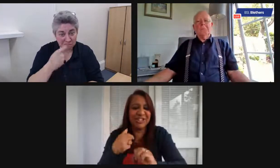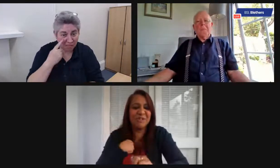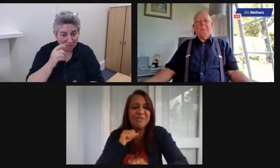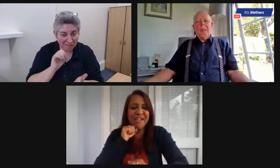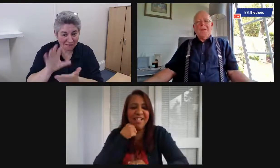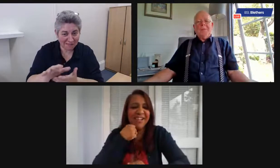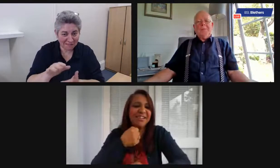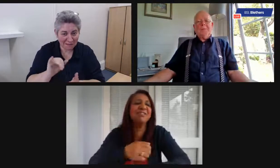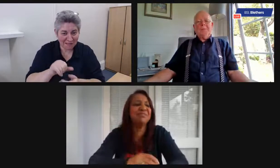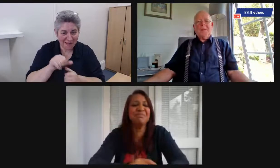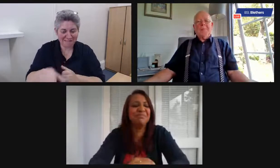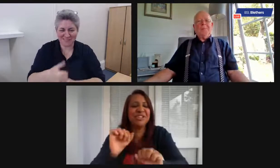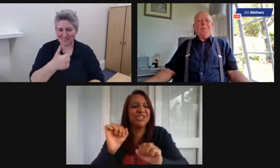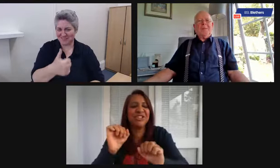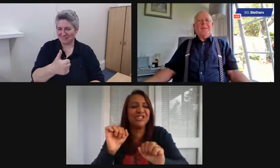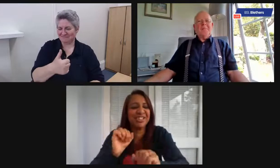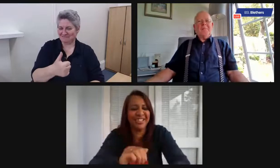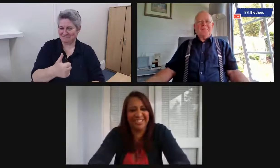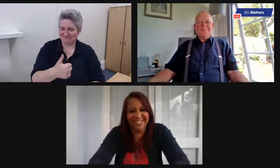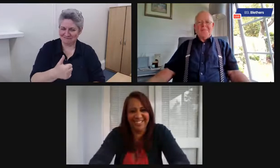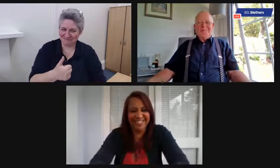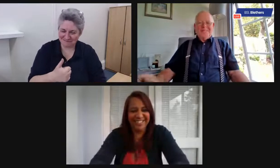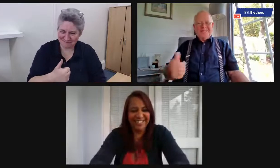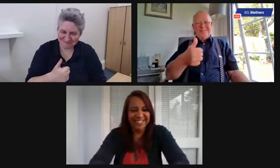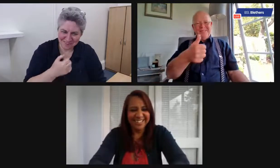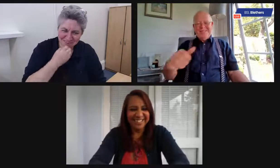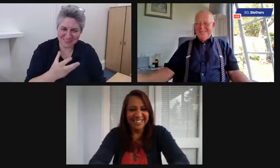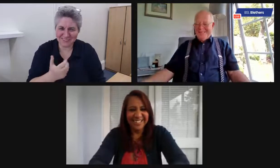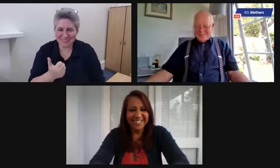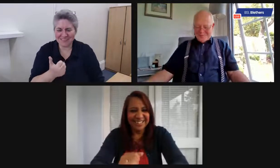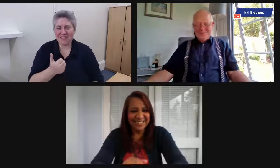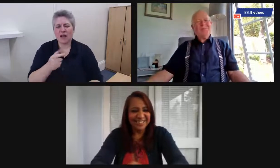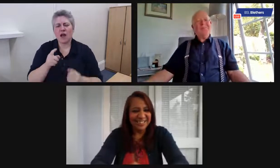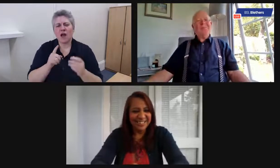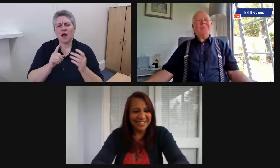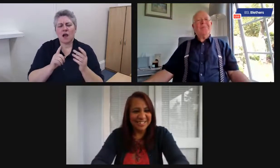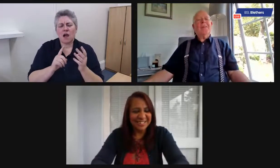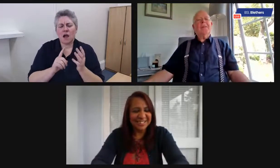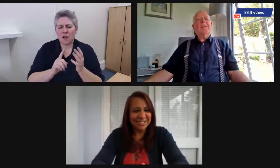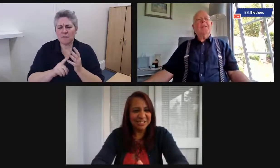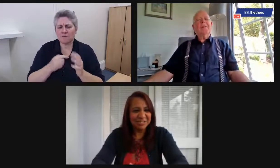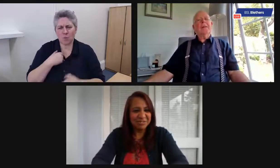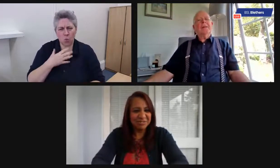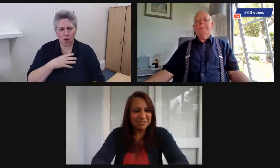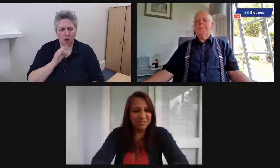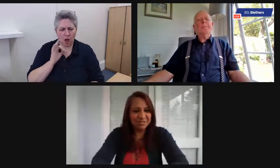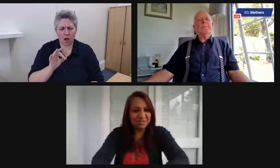yes, absolutely, because that's a wild tree. That's a wild tree. Yeah. Yeah. I haven't done it yet, but I will, Dave, I promise. Yes, please